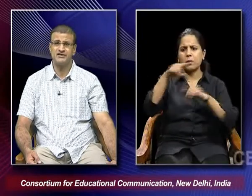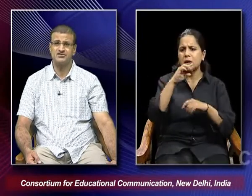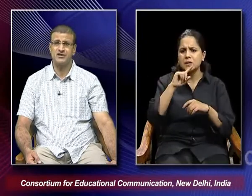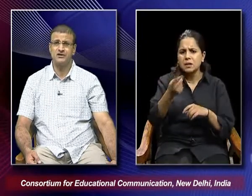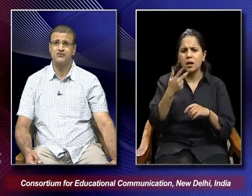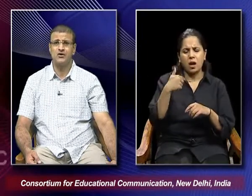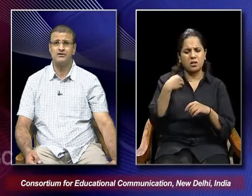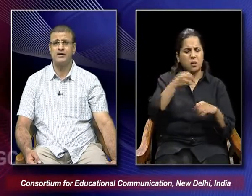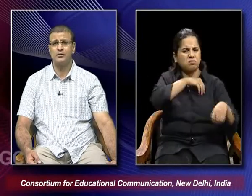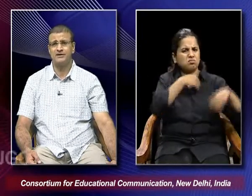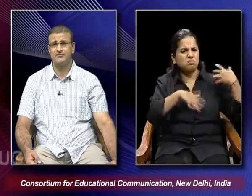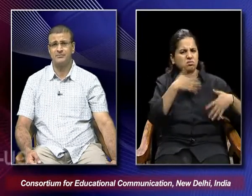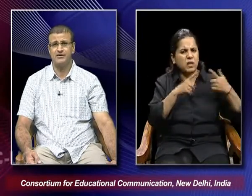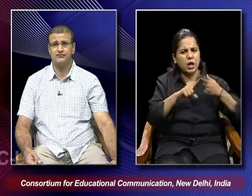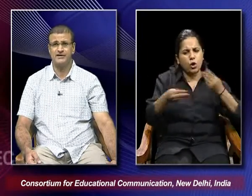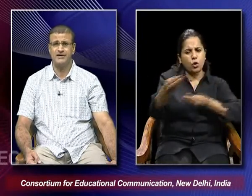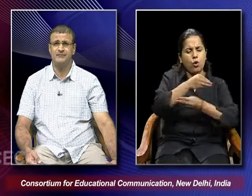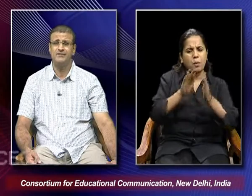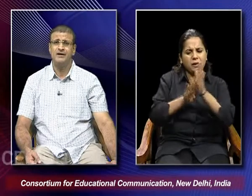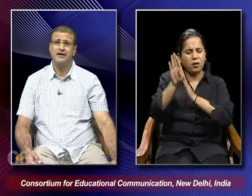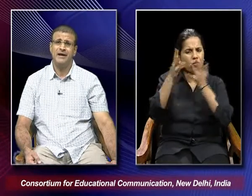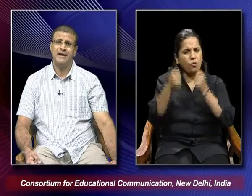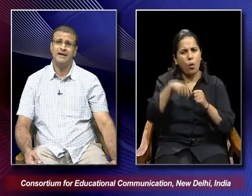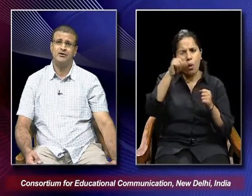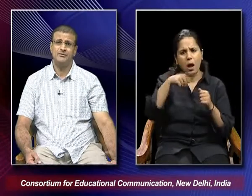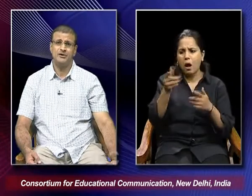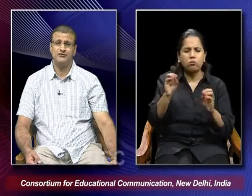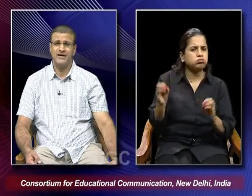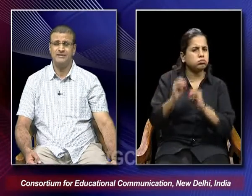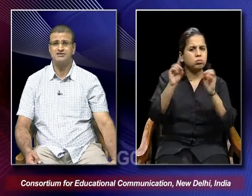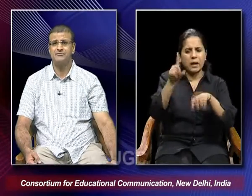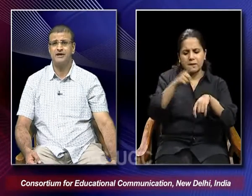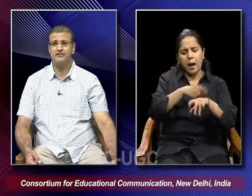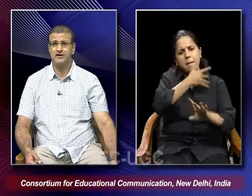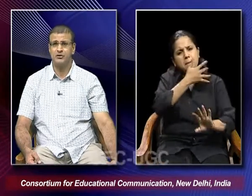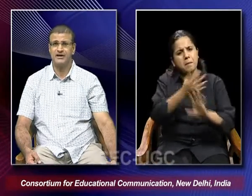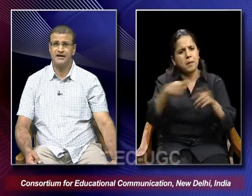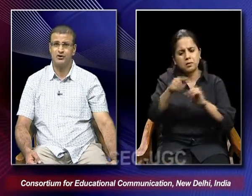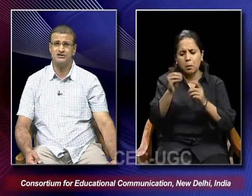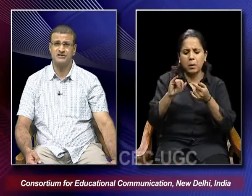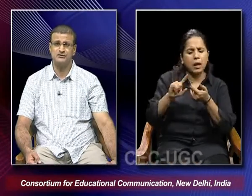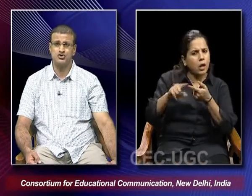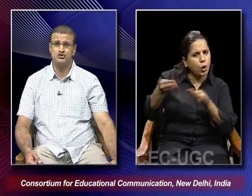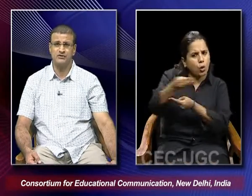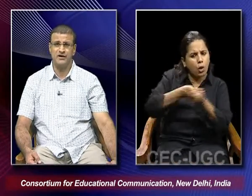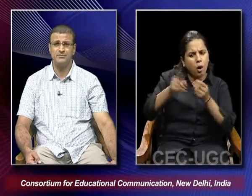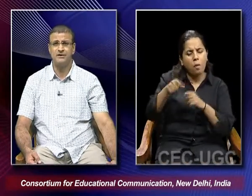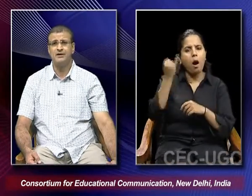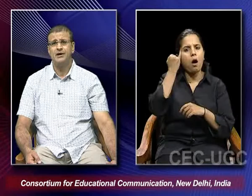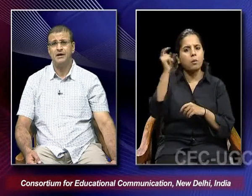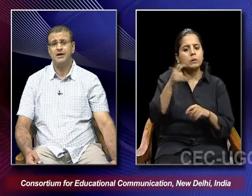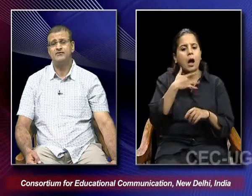of a struggle for the economic development of India, and over a period of time some kind of an economic ideology was also